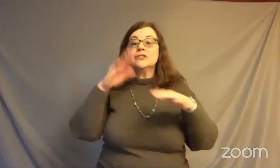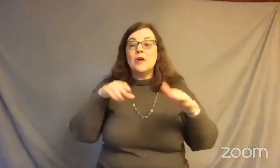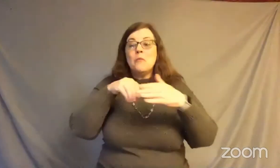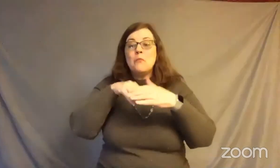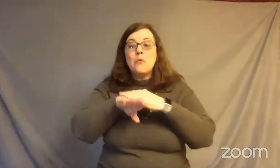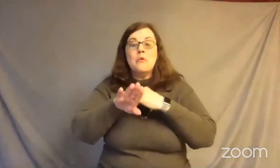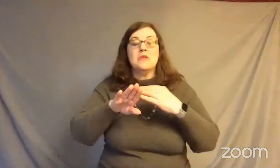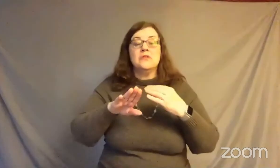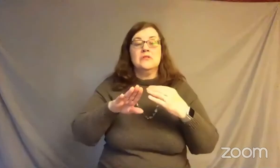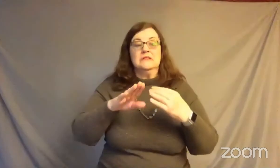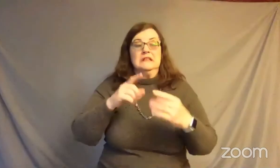language.